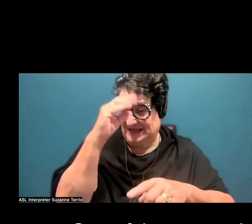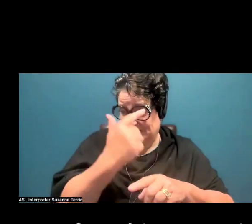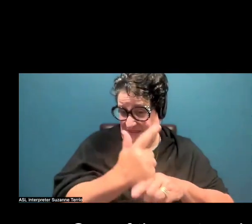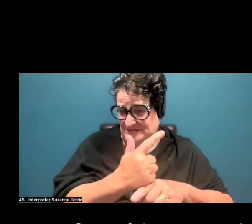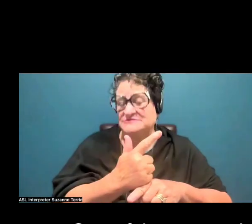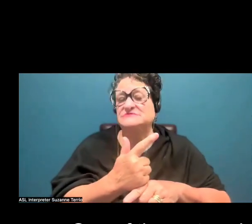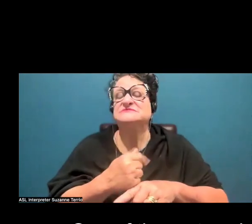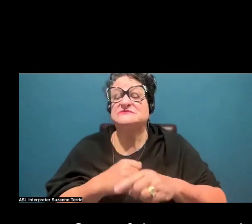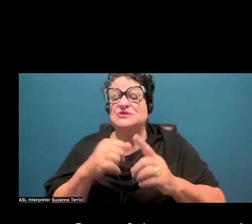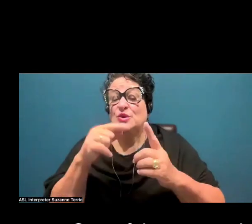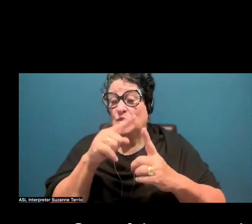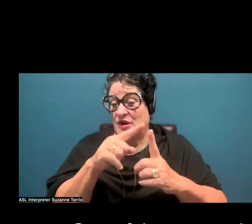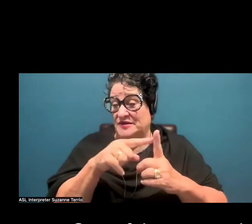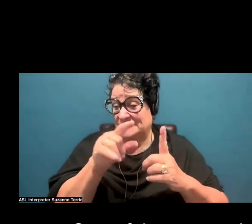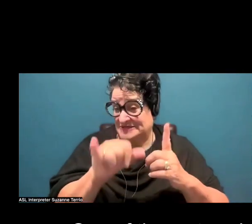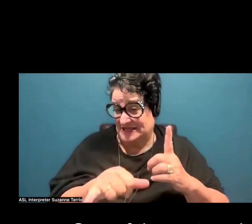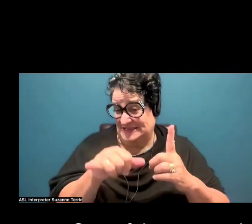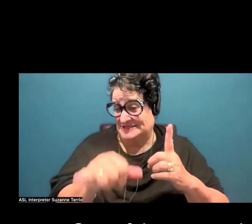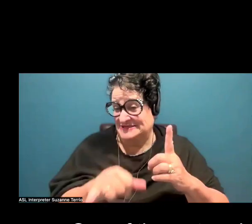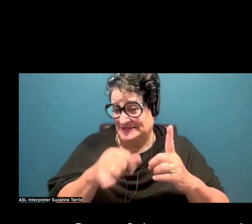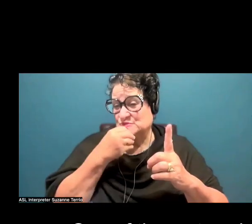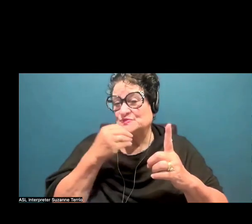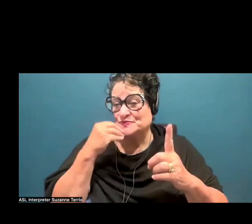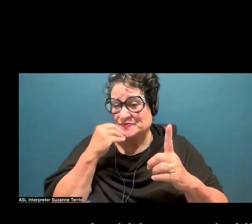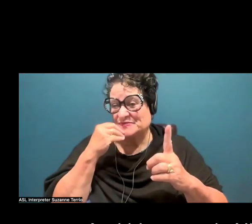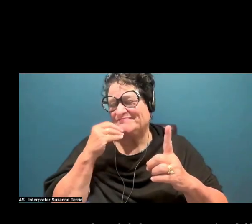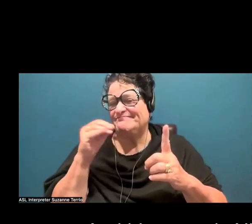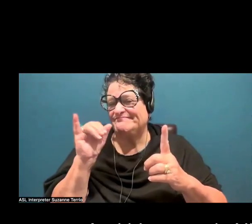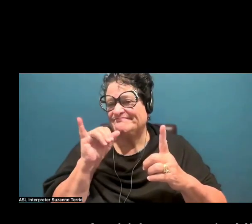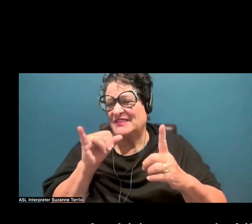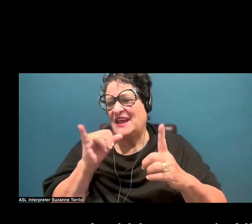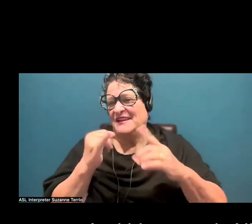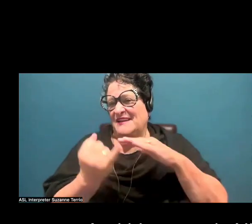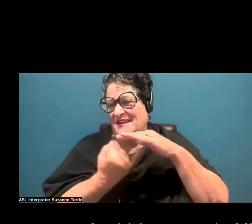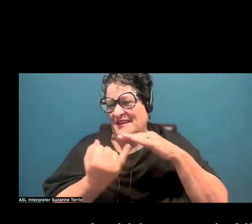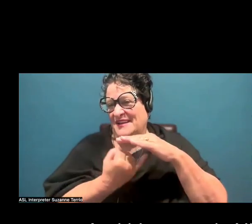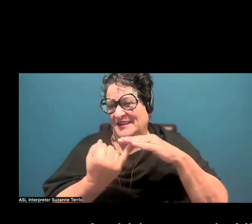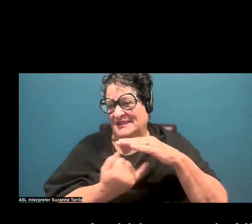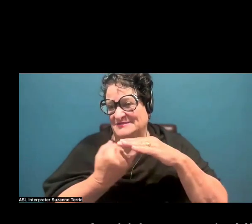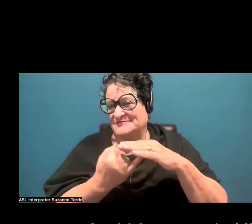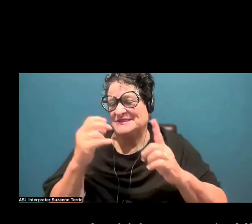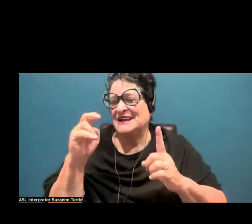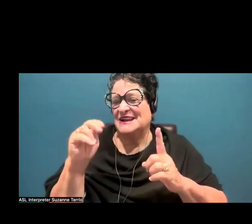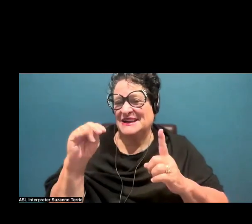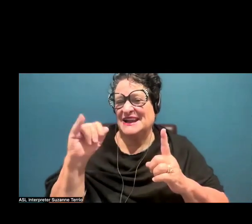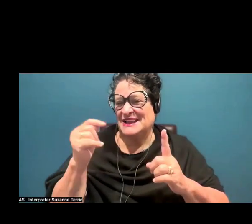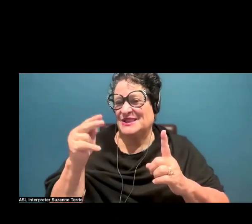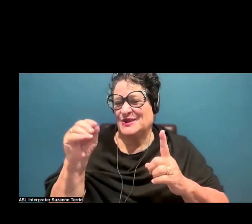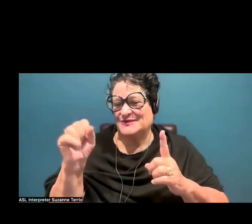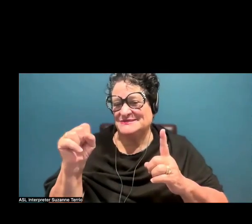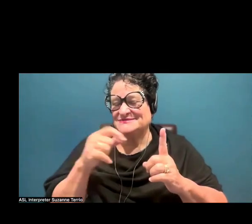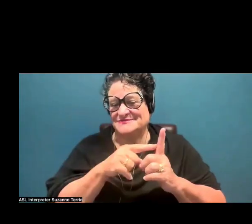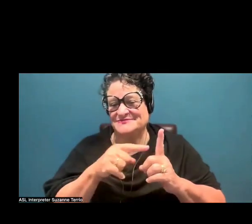them stays home a lot and is kind of like a shut-in, and his name is Nitsos, and he's who we're going to meet the most.